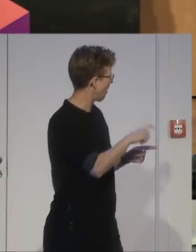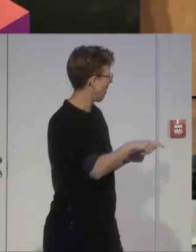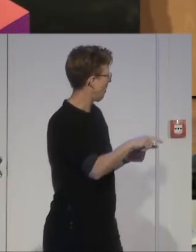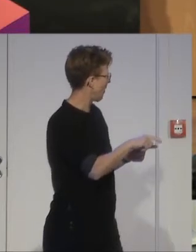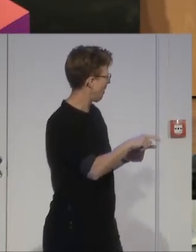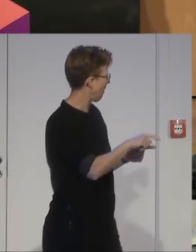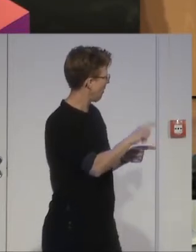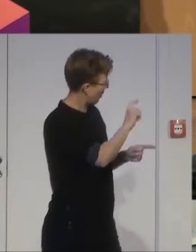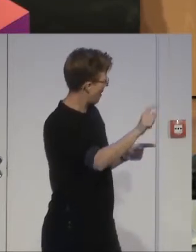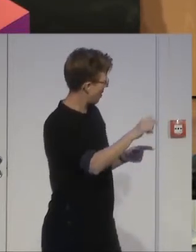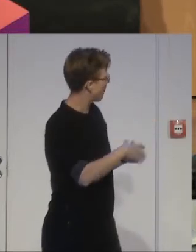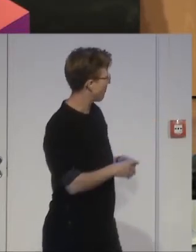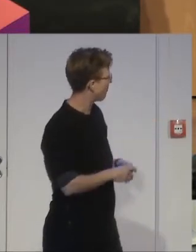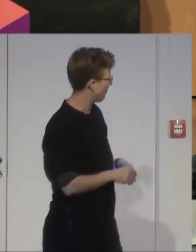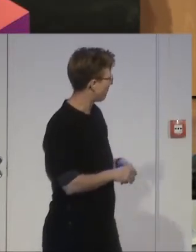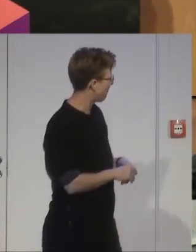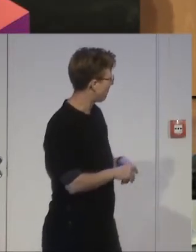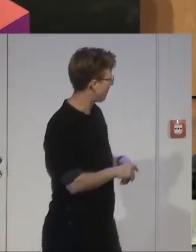that topic.